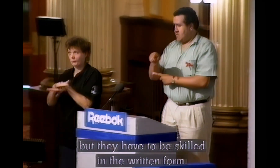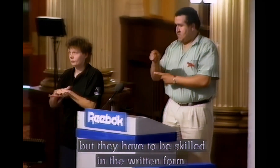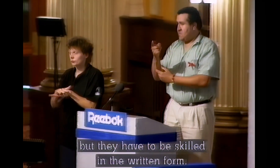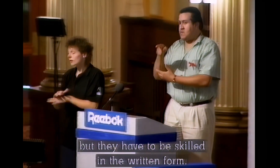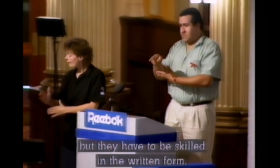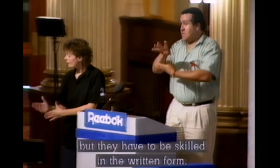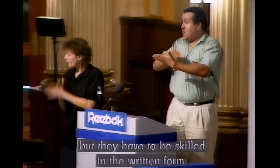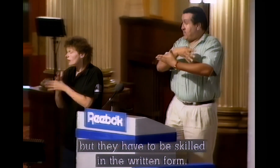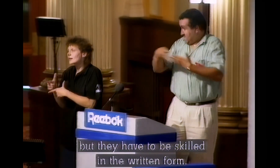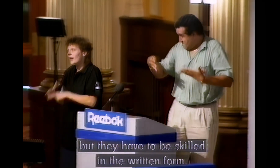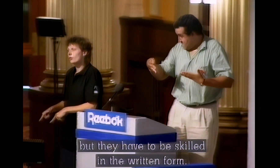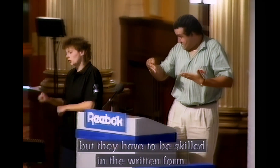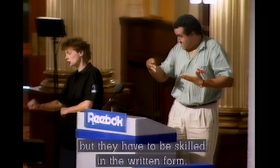should be sign language,